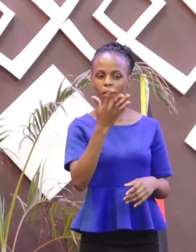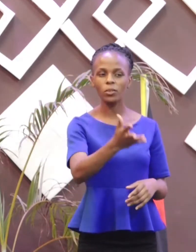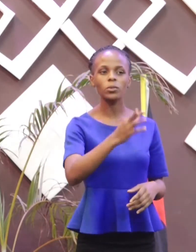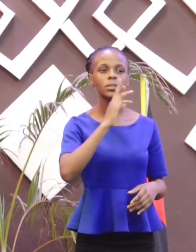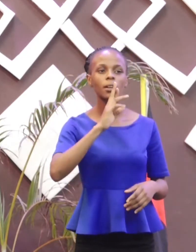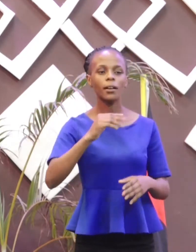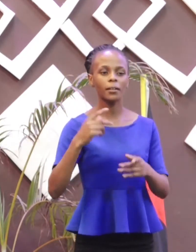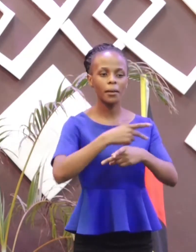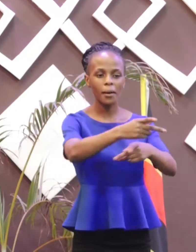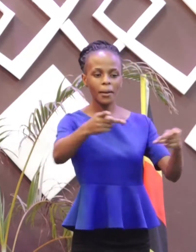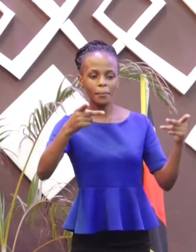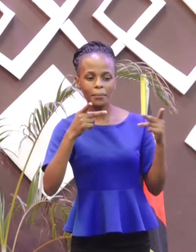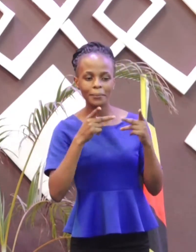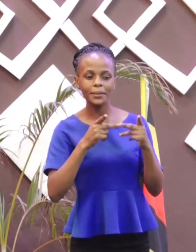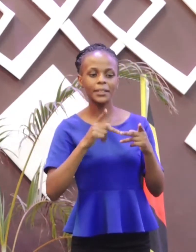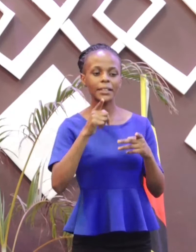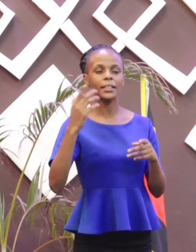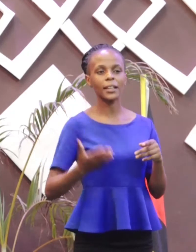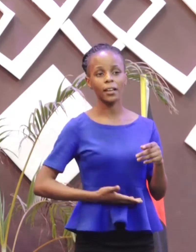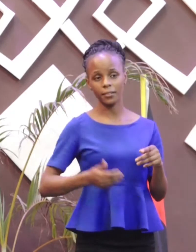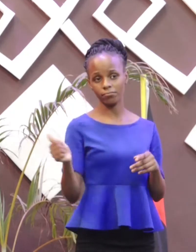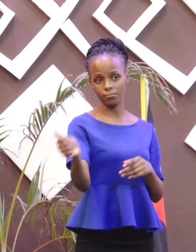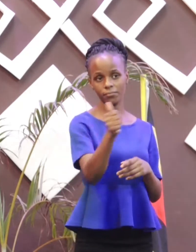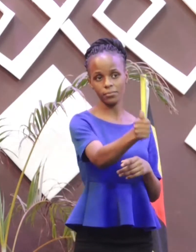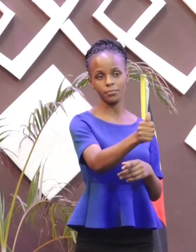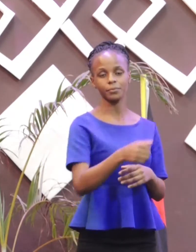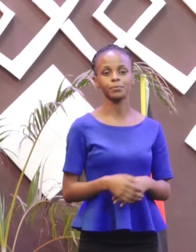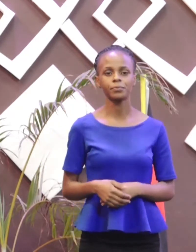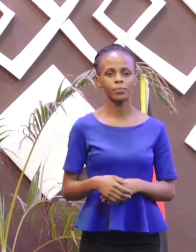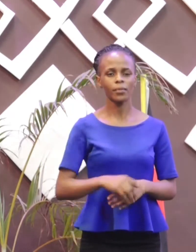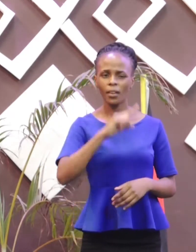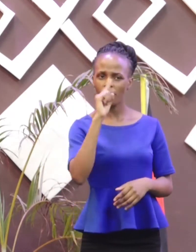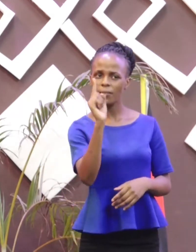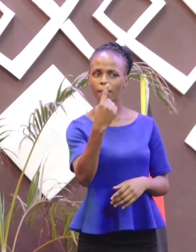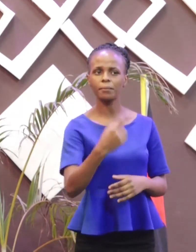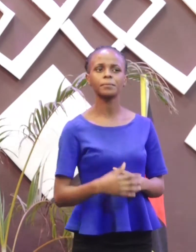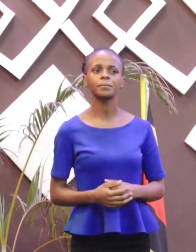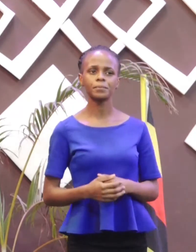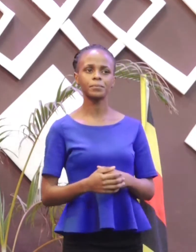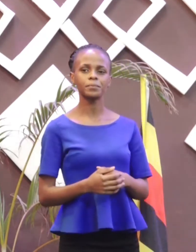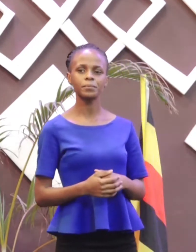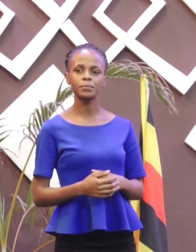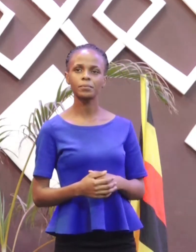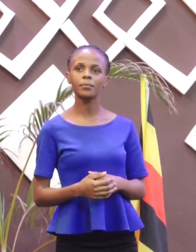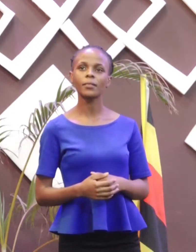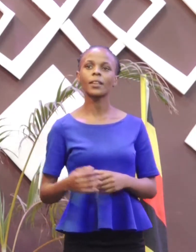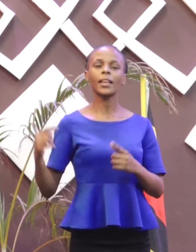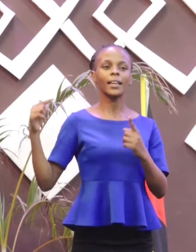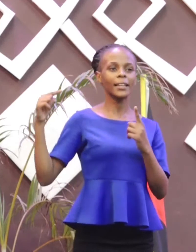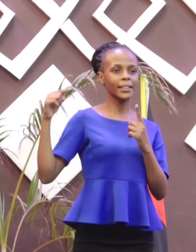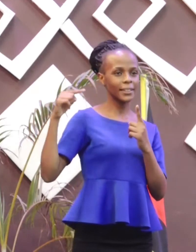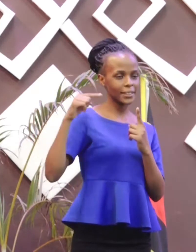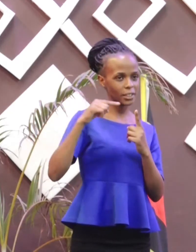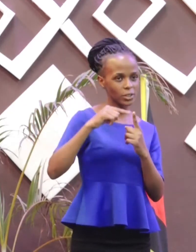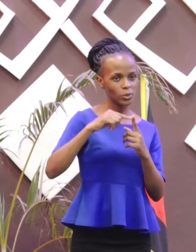Atuwa n'ensonga lwaki ataddewo offices ezenjawulo. Number one, ekisooka, to equip